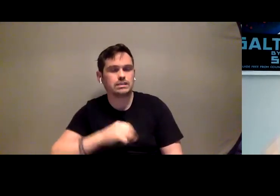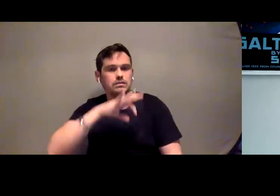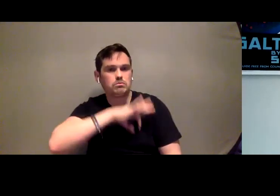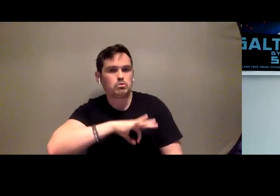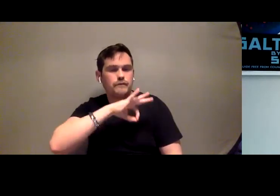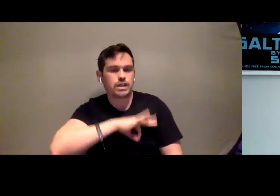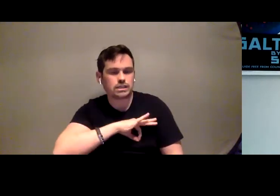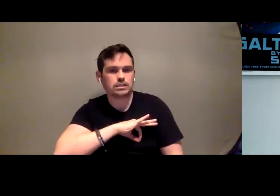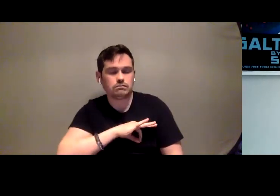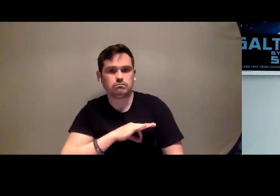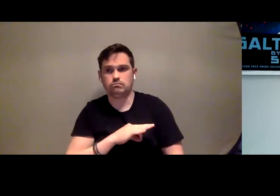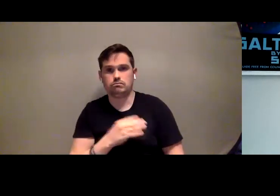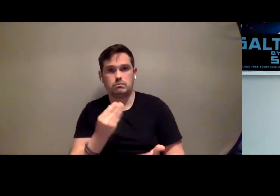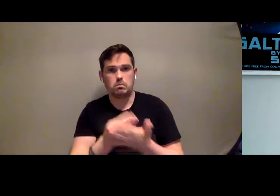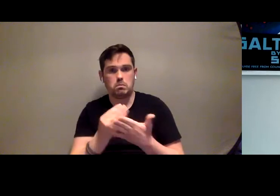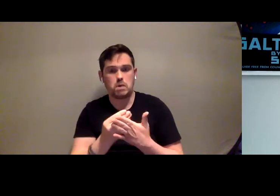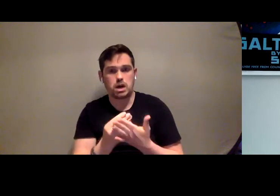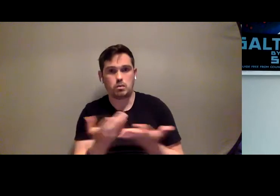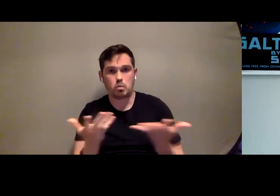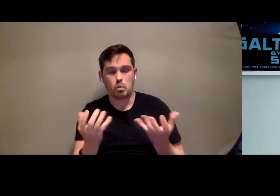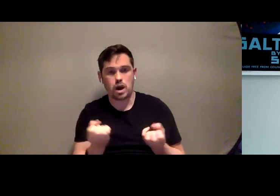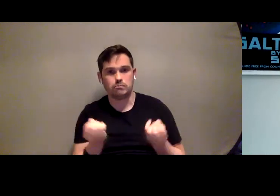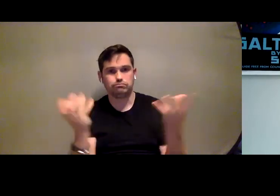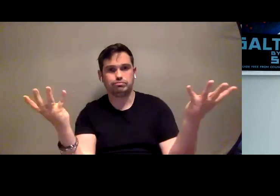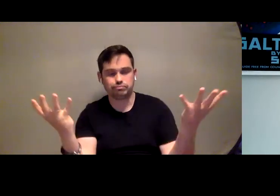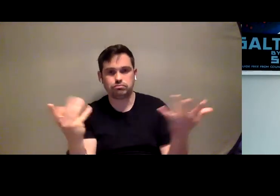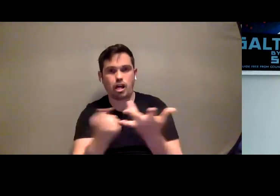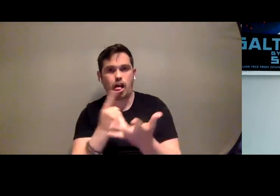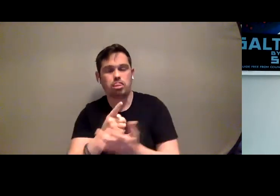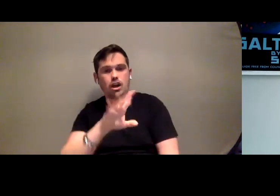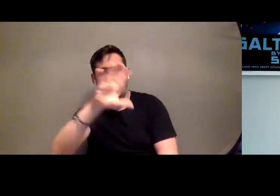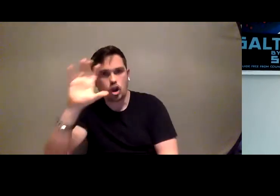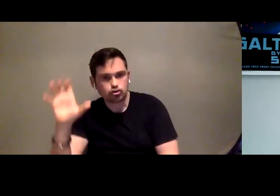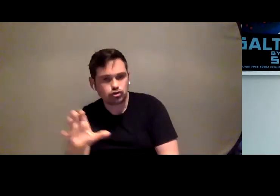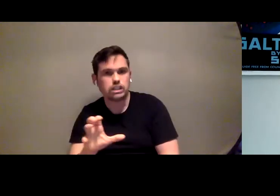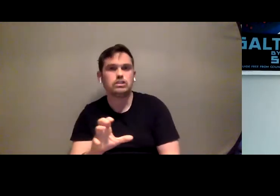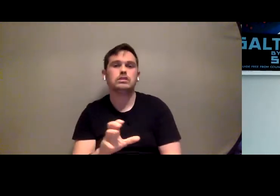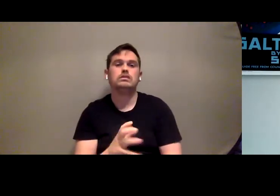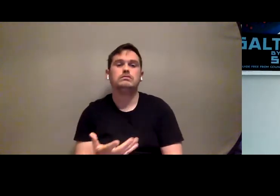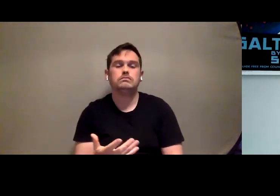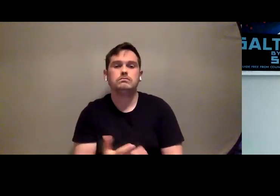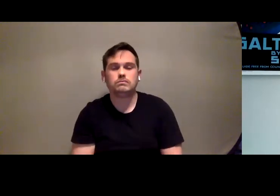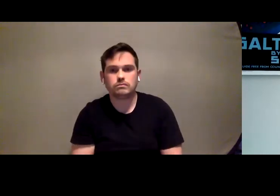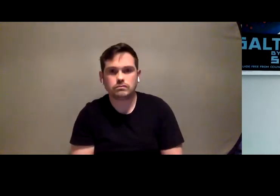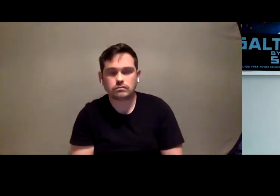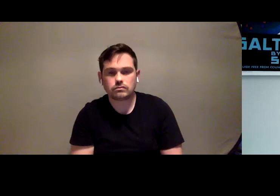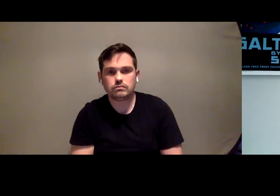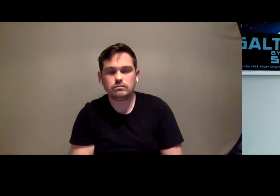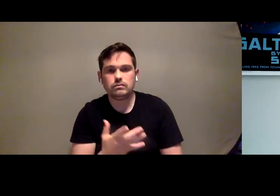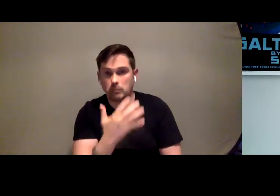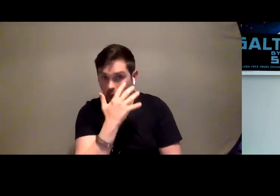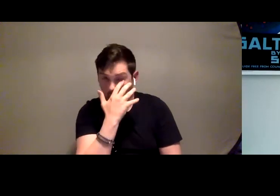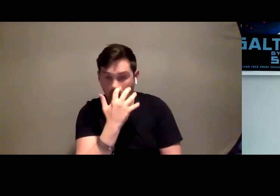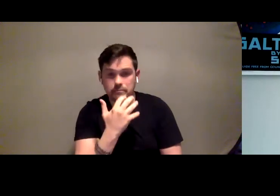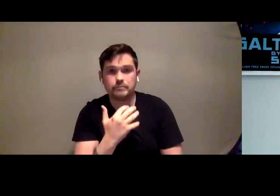other countries. As a result, we haven't seen those full economic opportunities that renewables could bring and are too often led by those industries